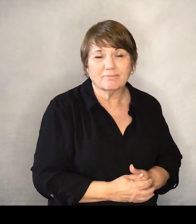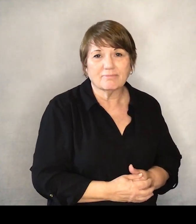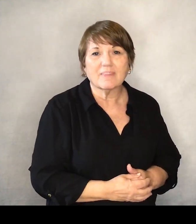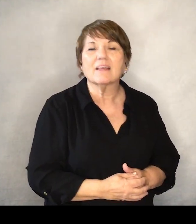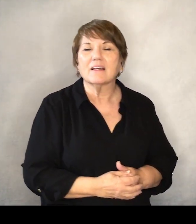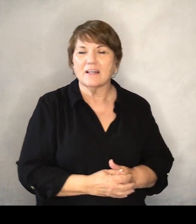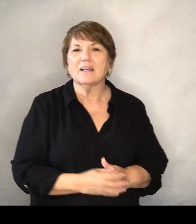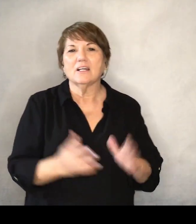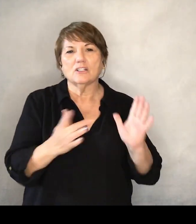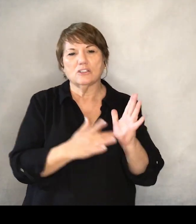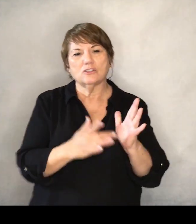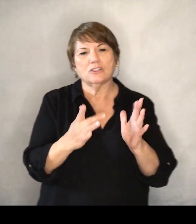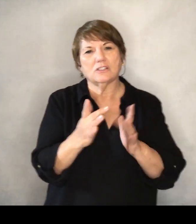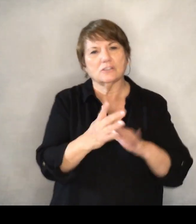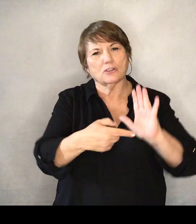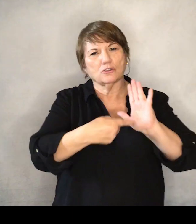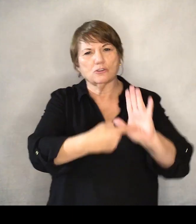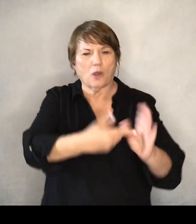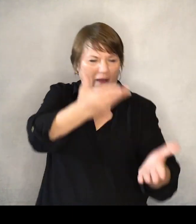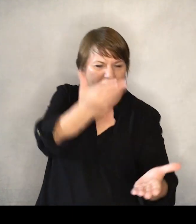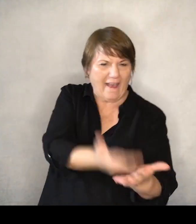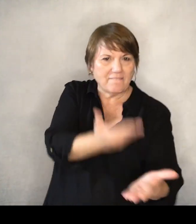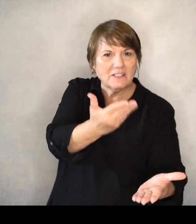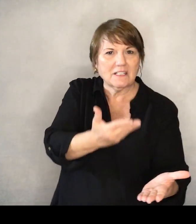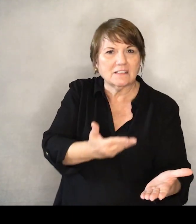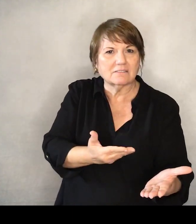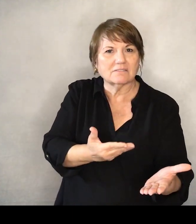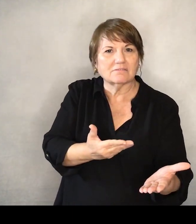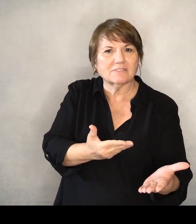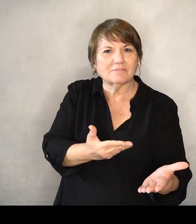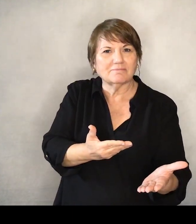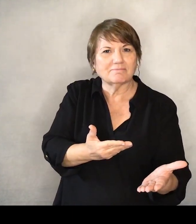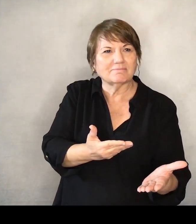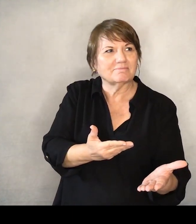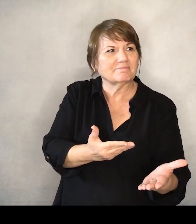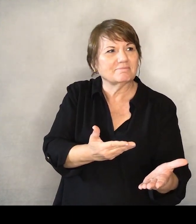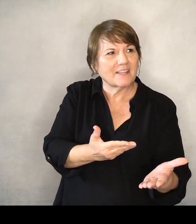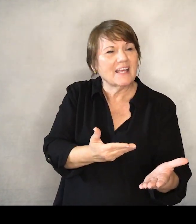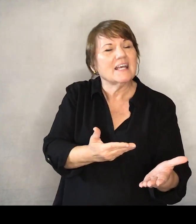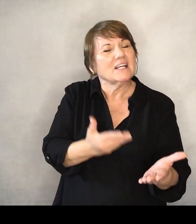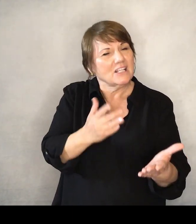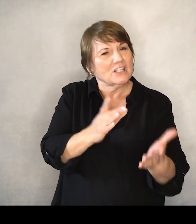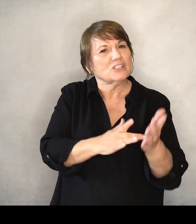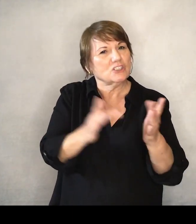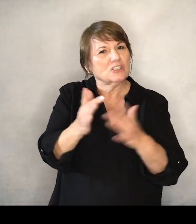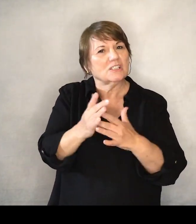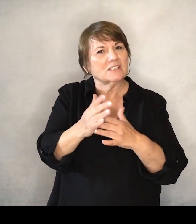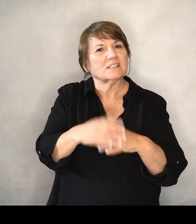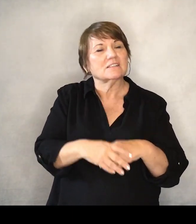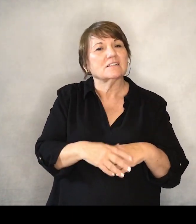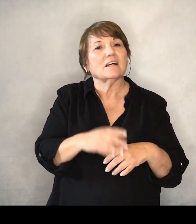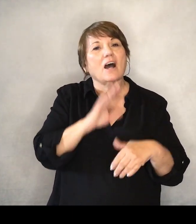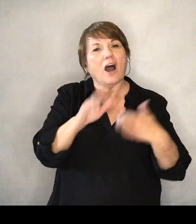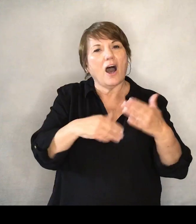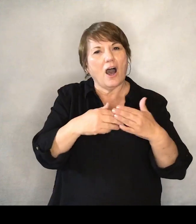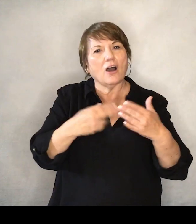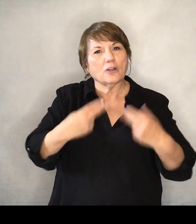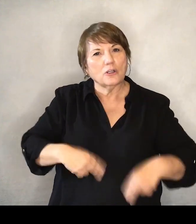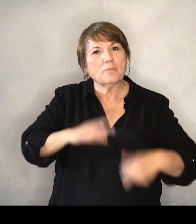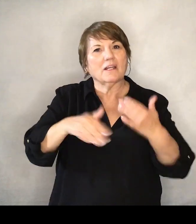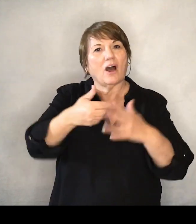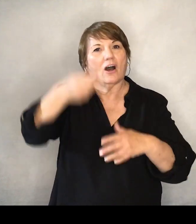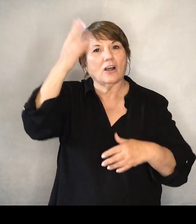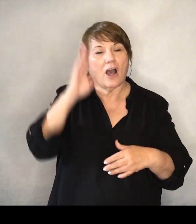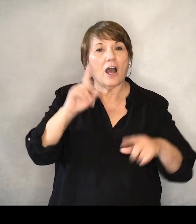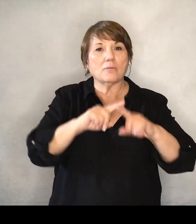He was presenting the evidence of his claims of not only being the Son of Man, but that his